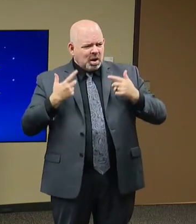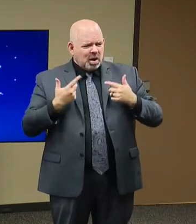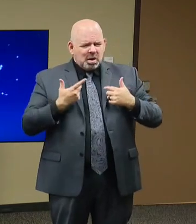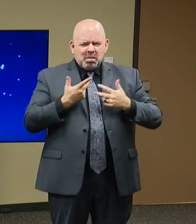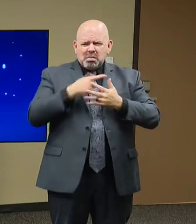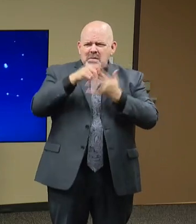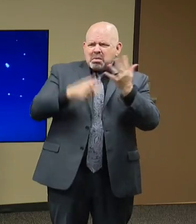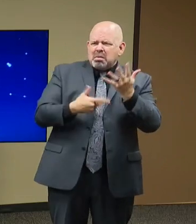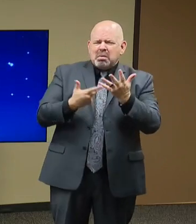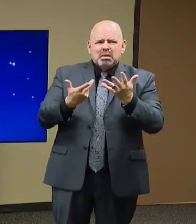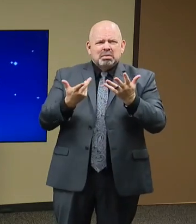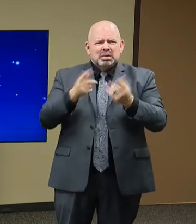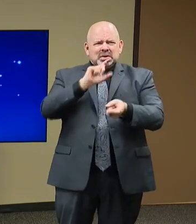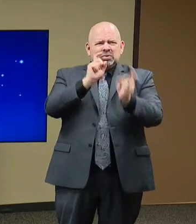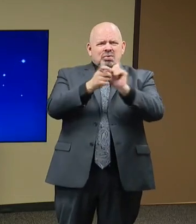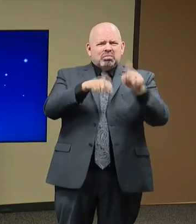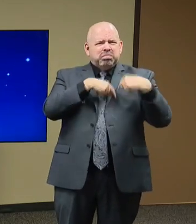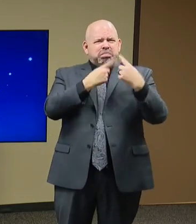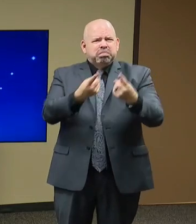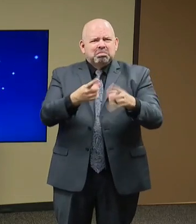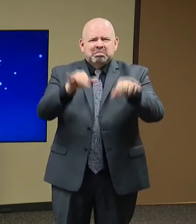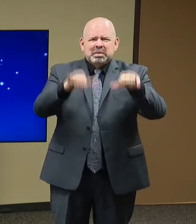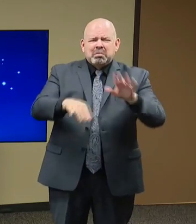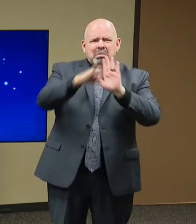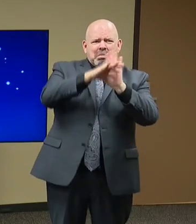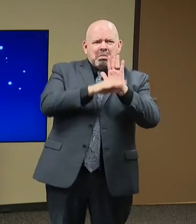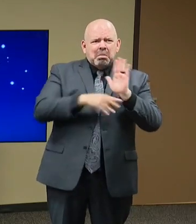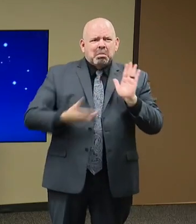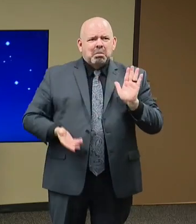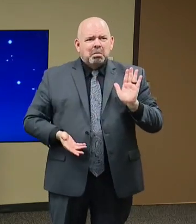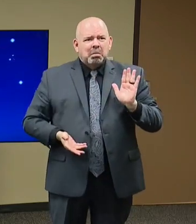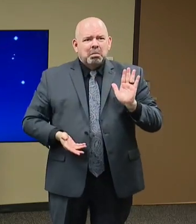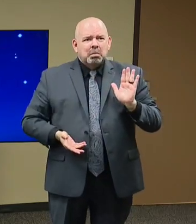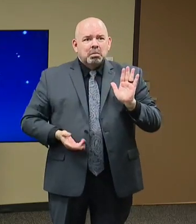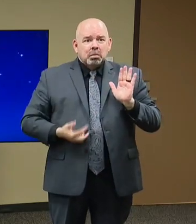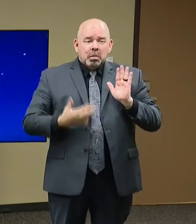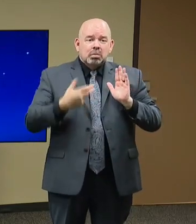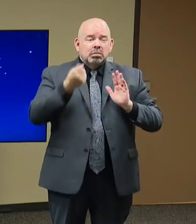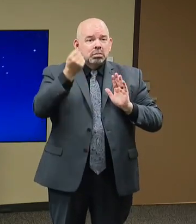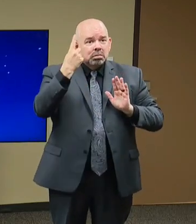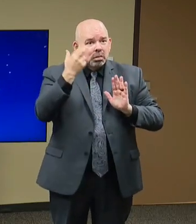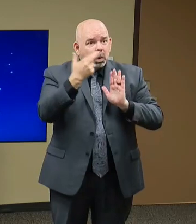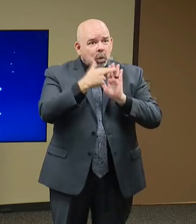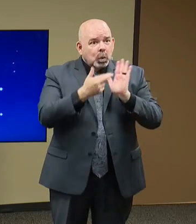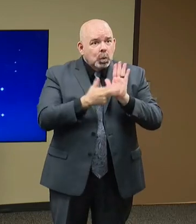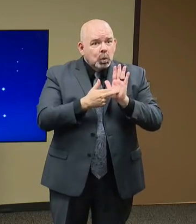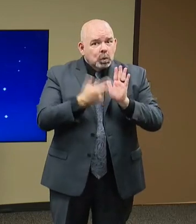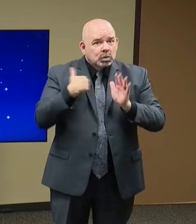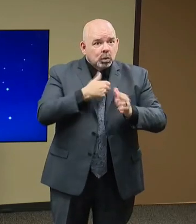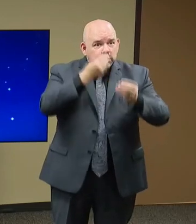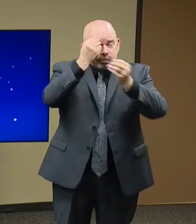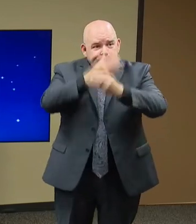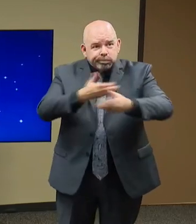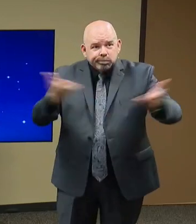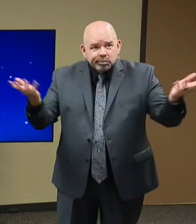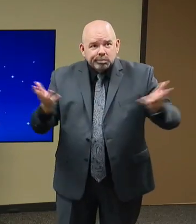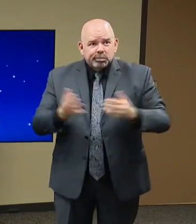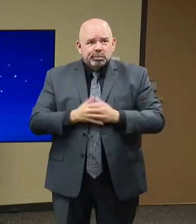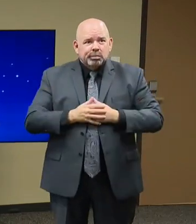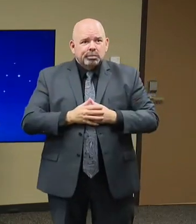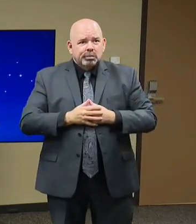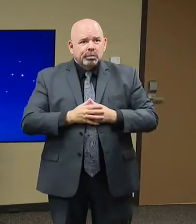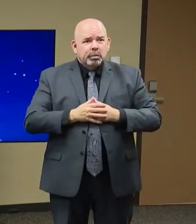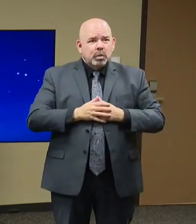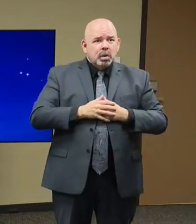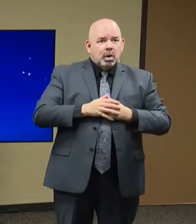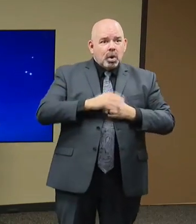moving to guidance, what do we tell them? Again, I think that not everyone, follows these.